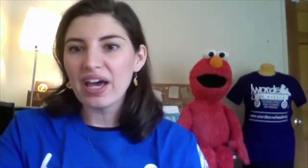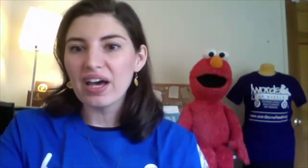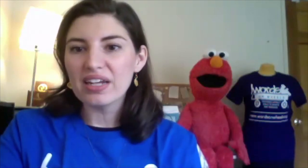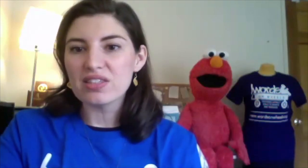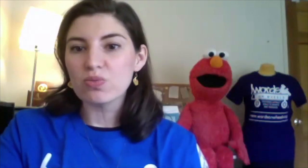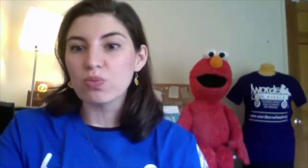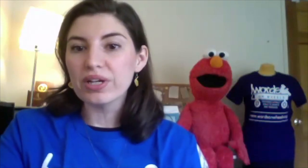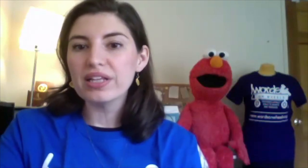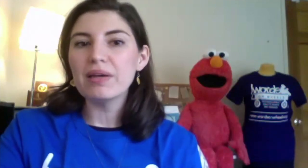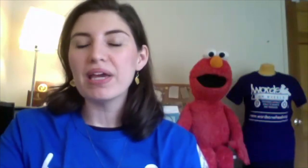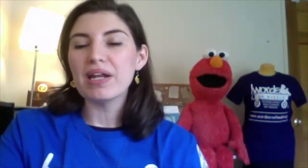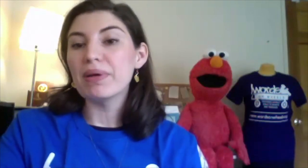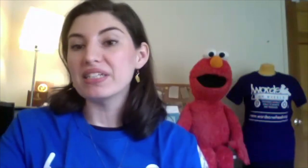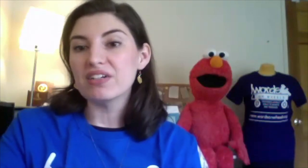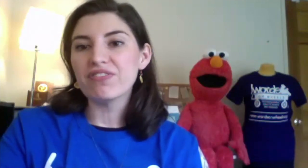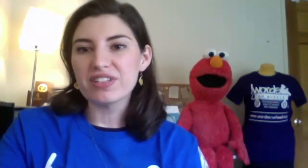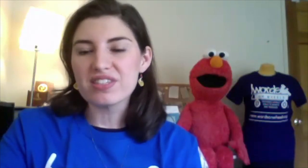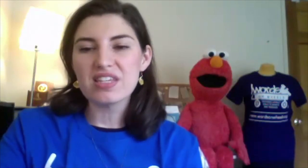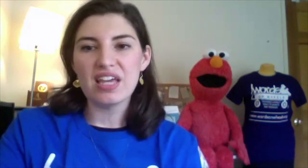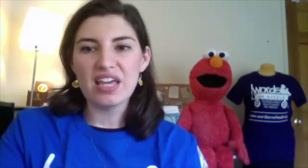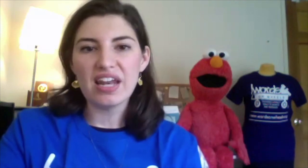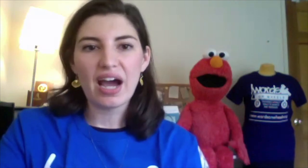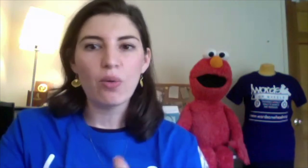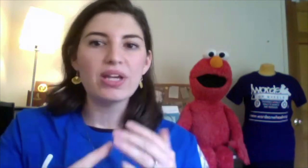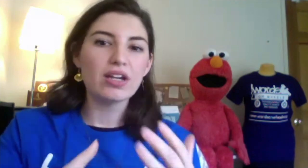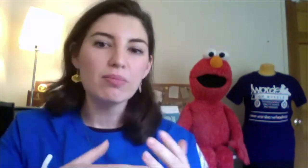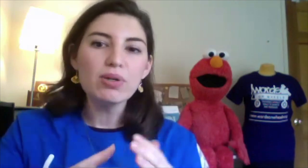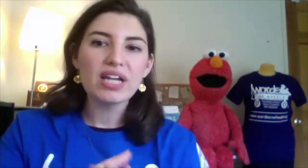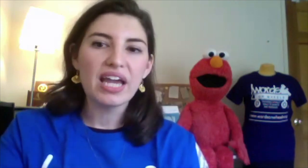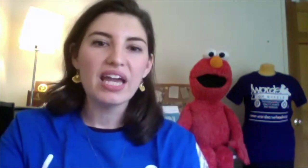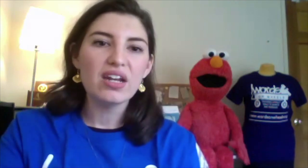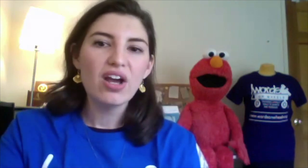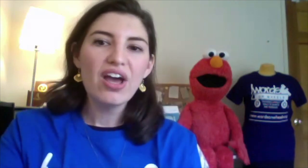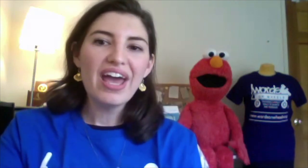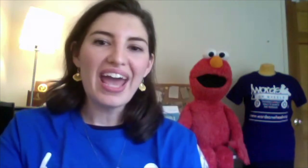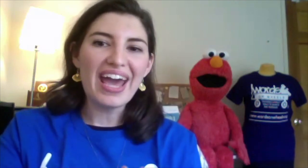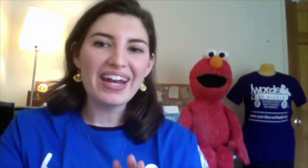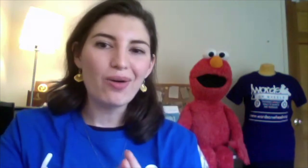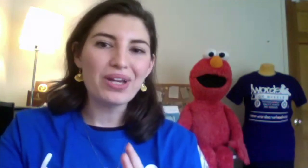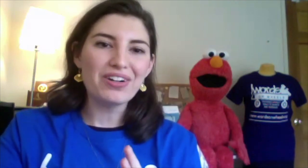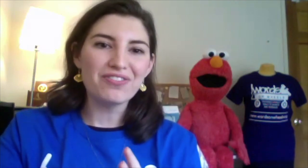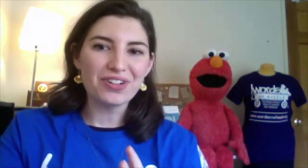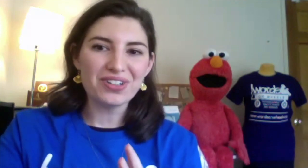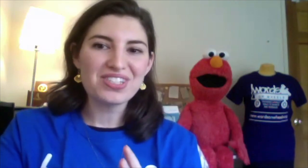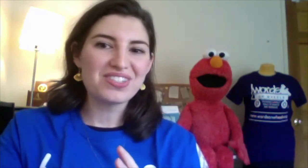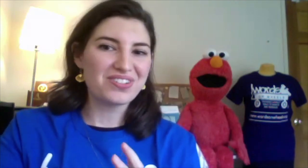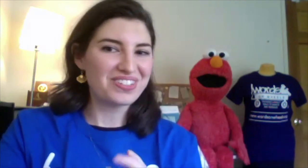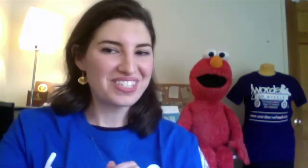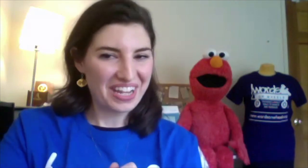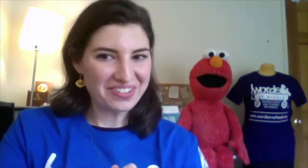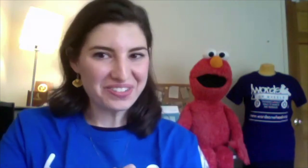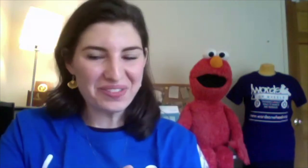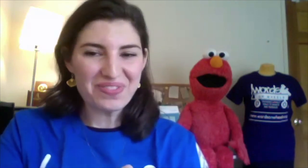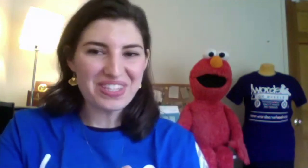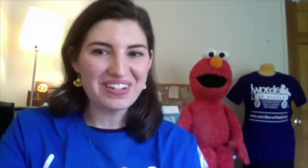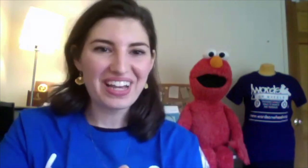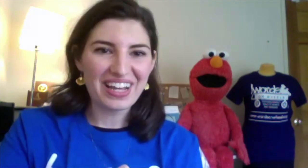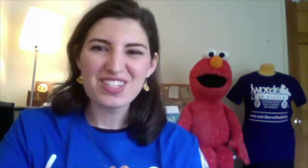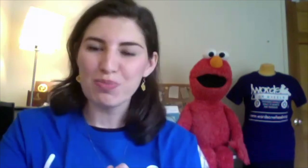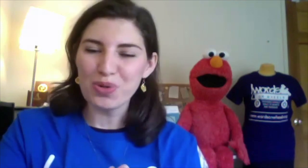it's really made a big difference in how we can communicate and how we can avert certain tantrums and kind of smooth over